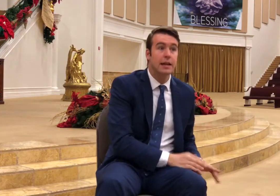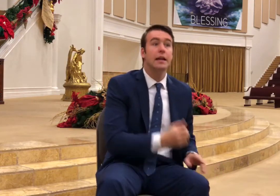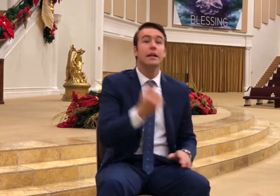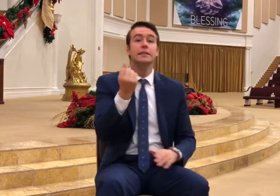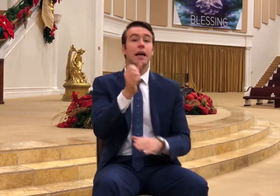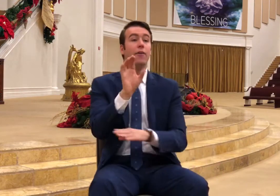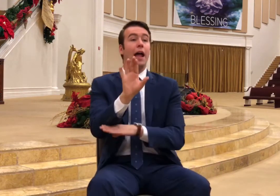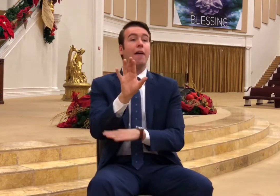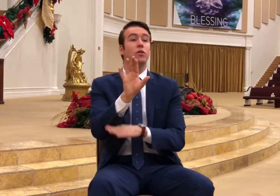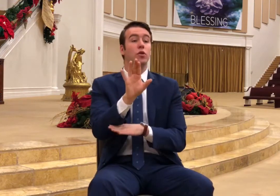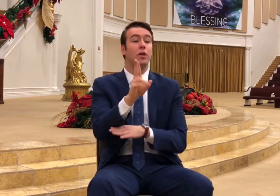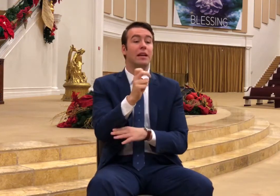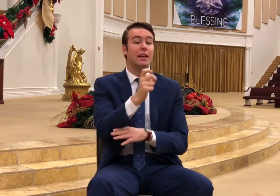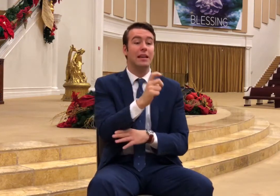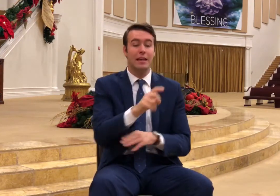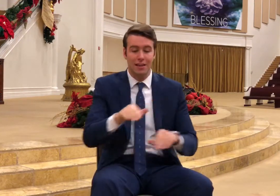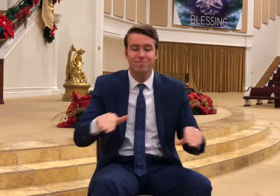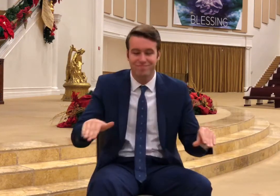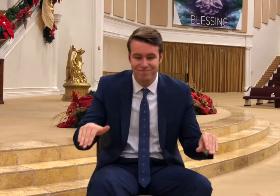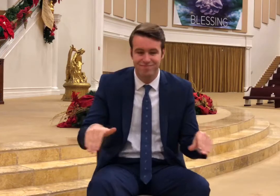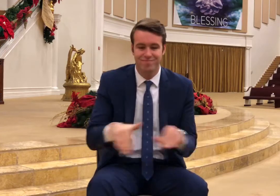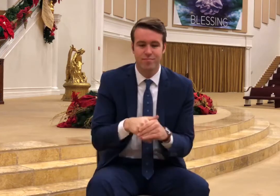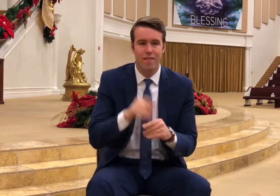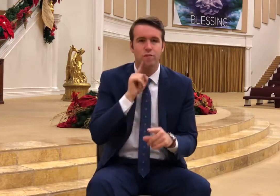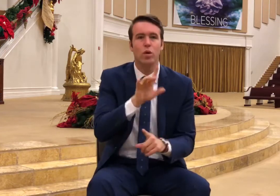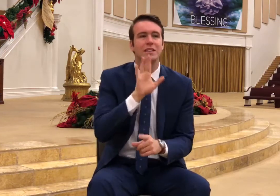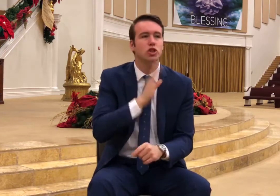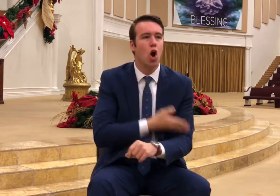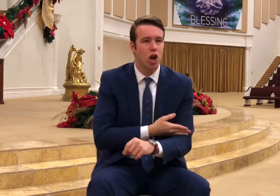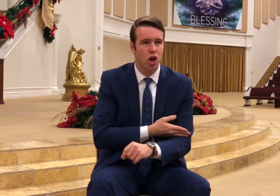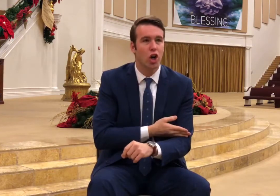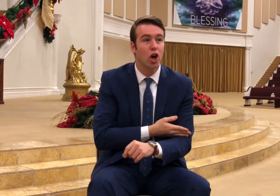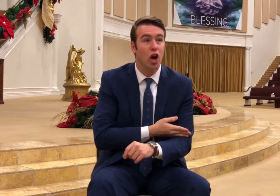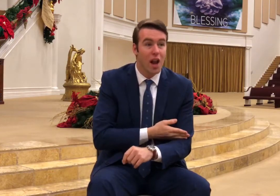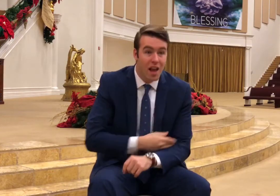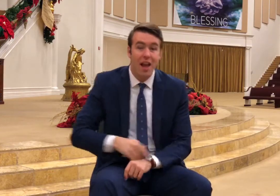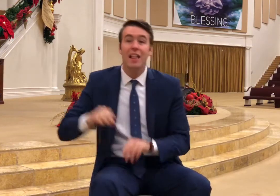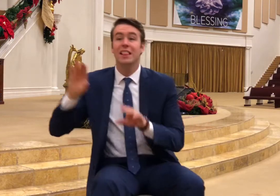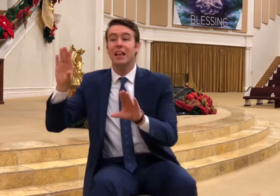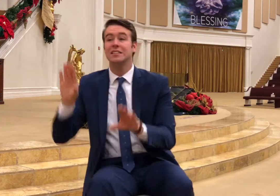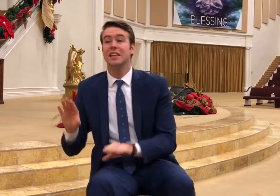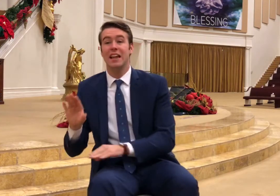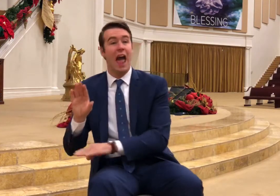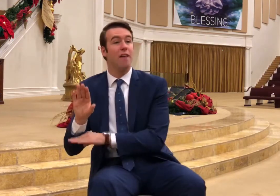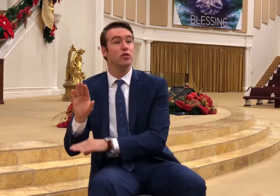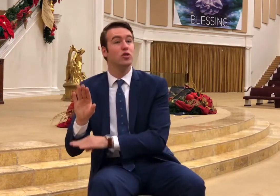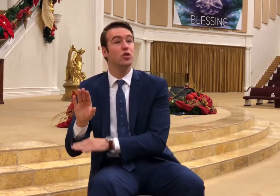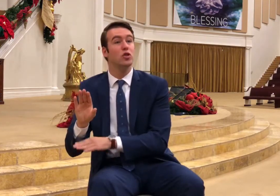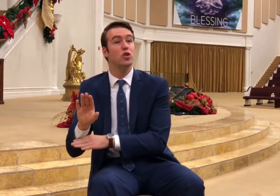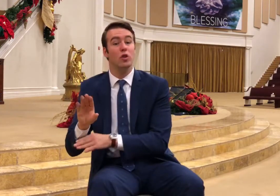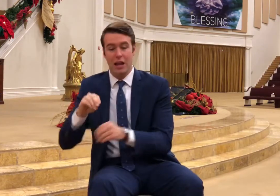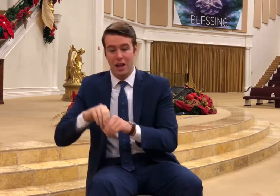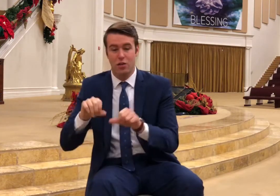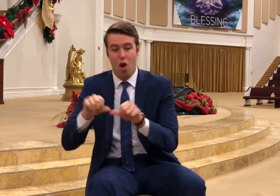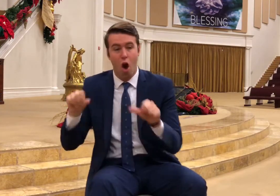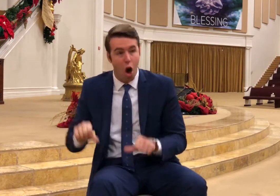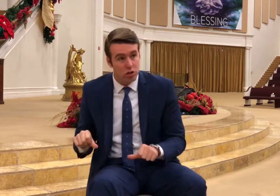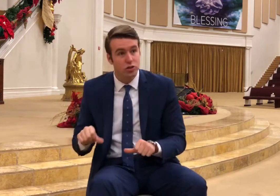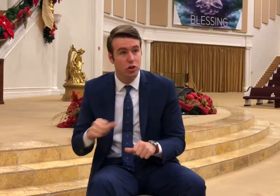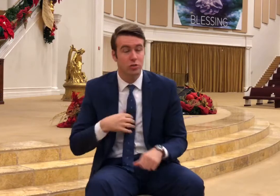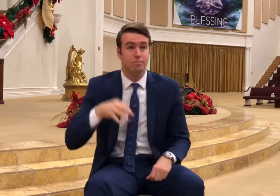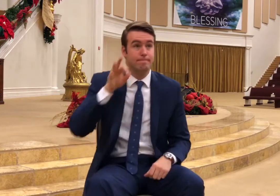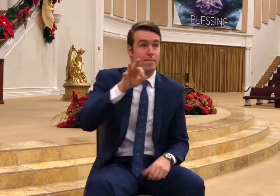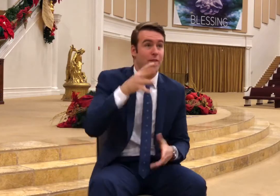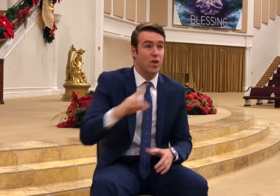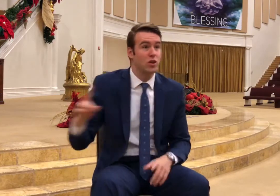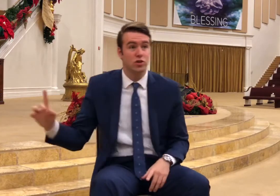afternoon, he performed the wedding of his daughter. And on Sunday afternoon, he was in the altar when we finished